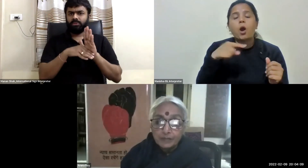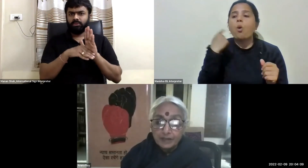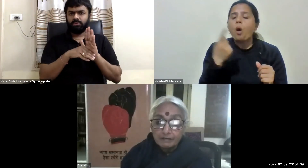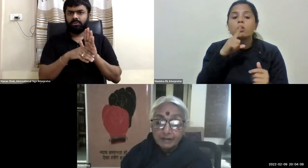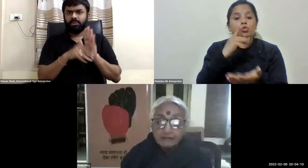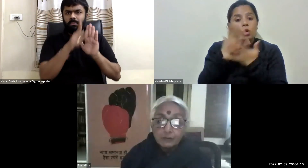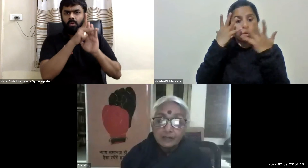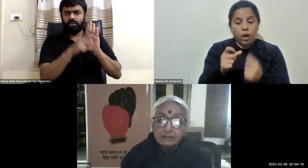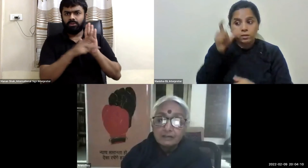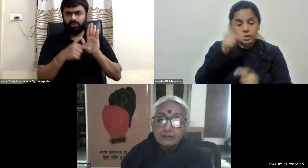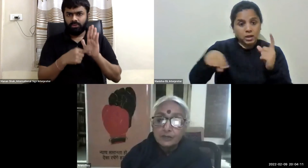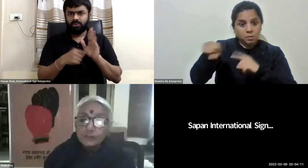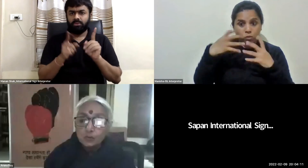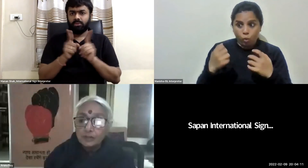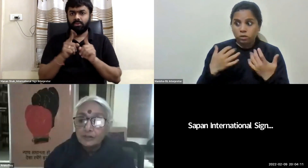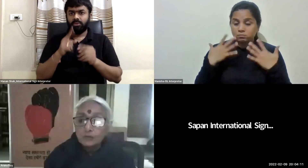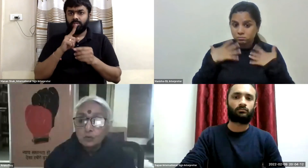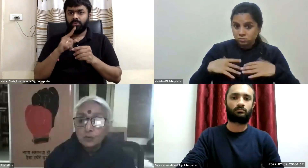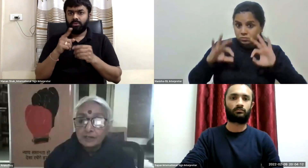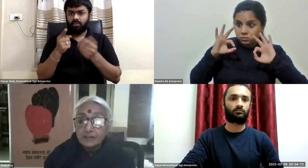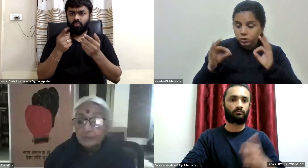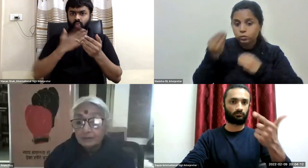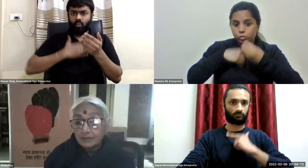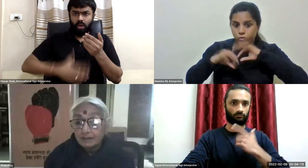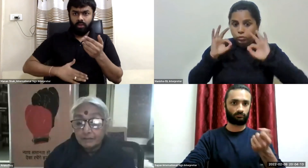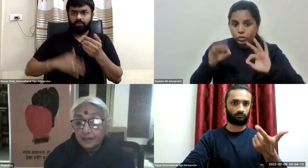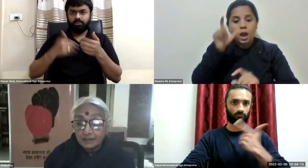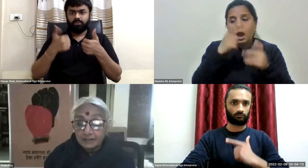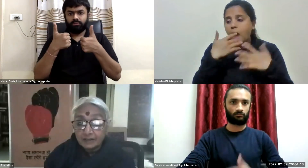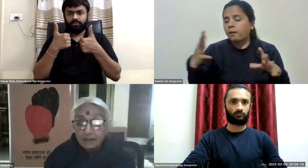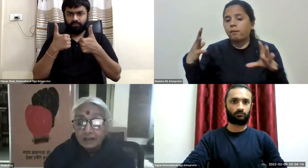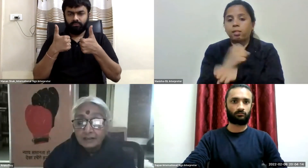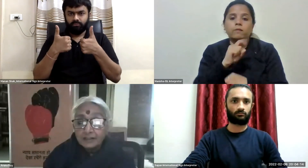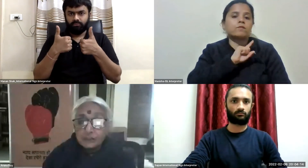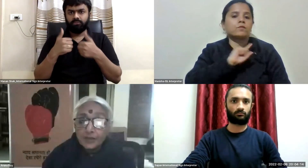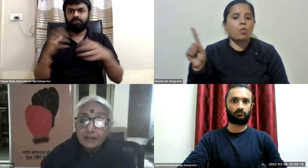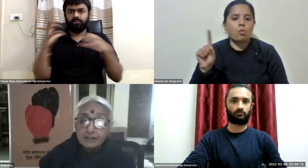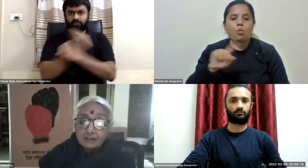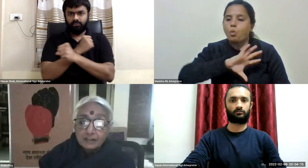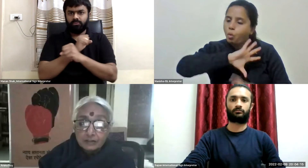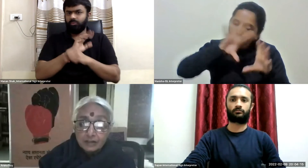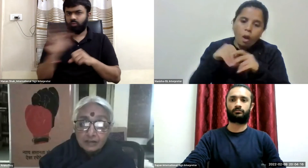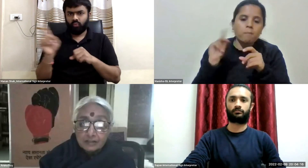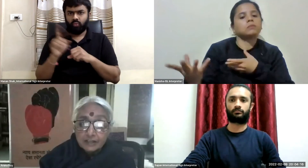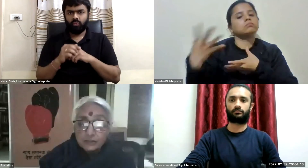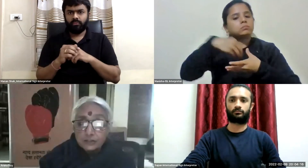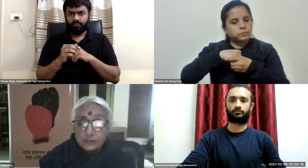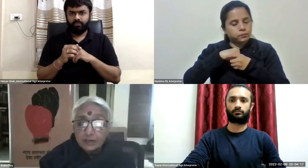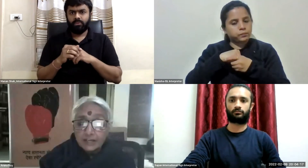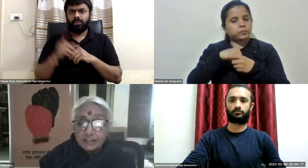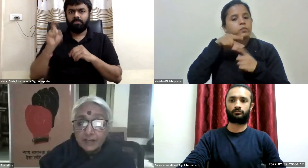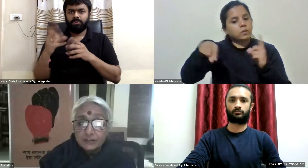the well-being of everyone is to ensure that no one is absolutely left behind. This is where